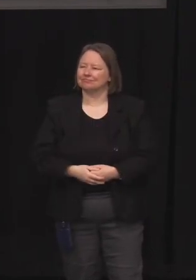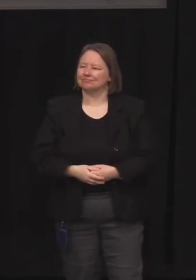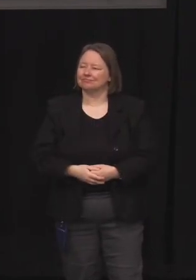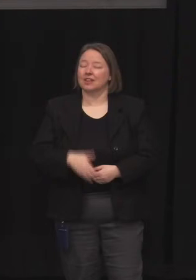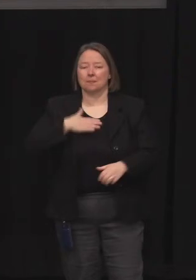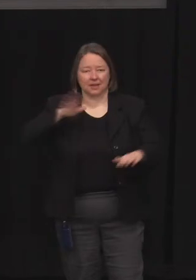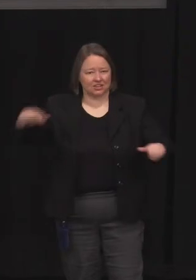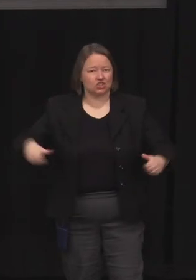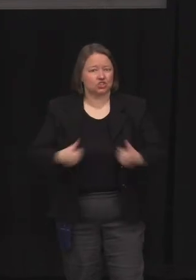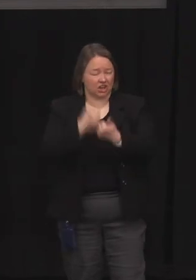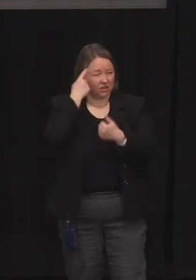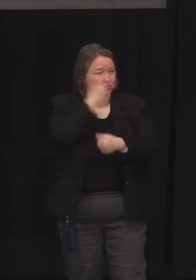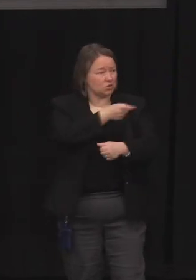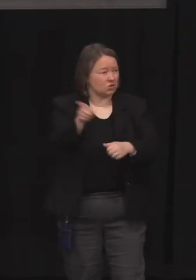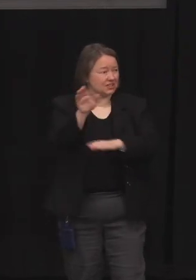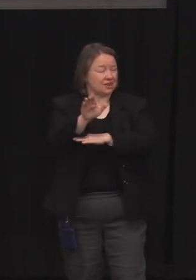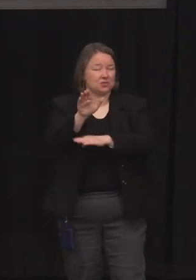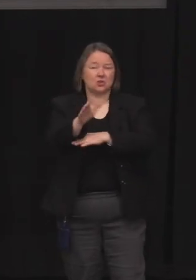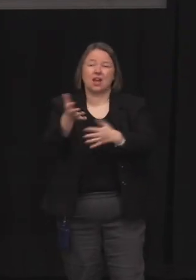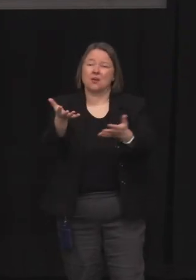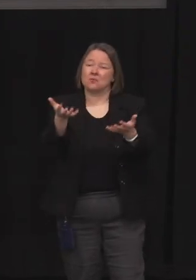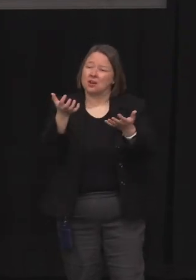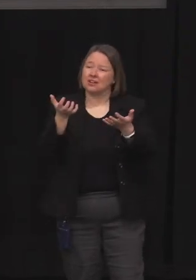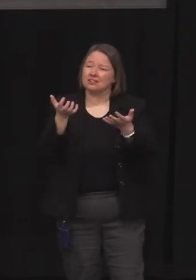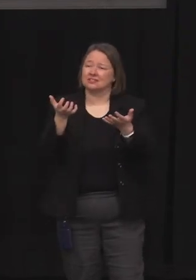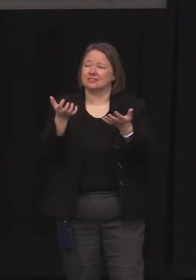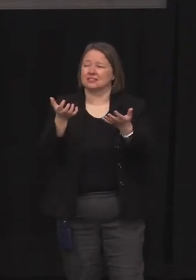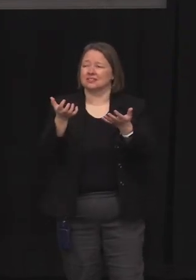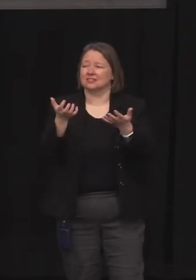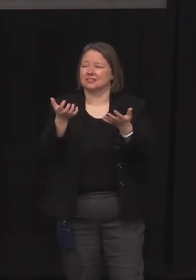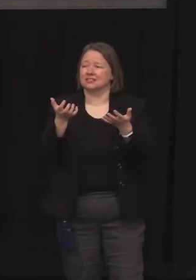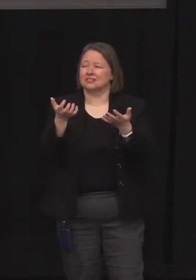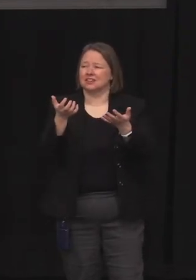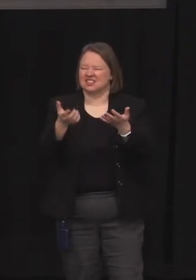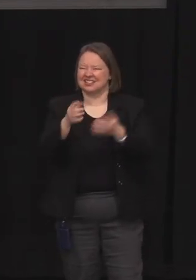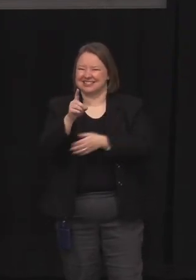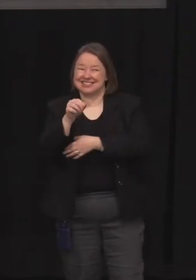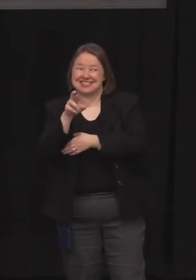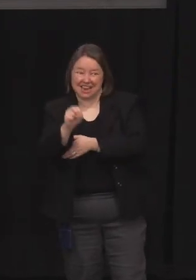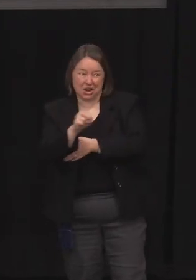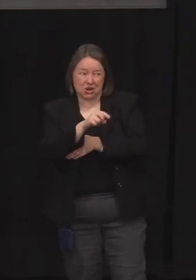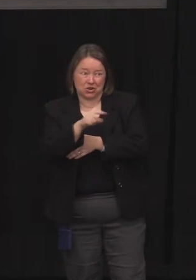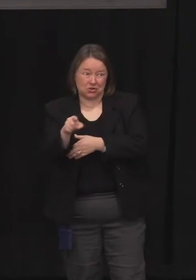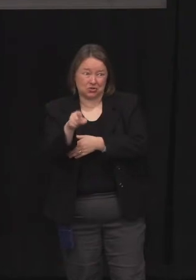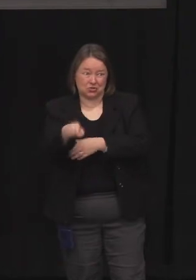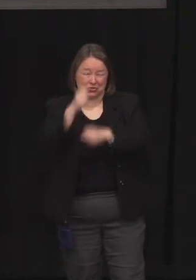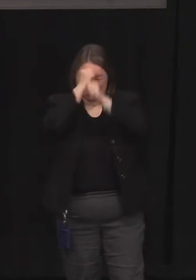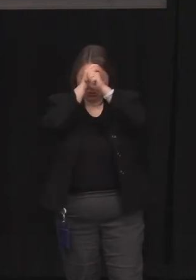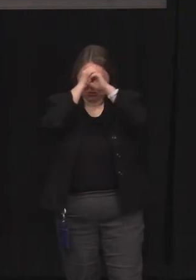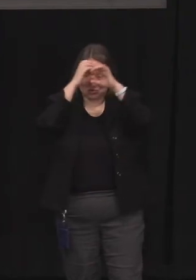My challenge to you this afternoon is that I want to dare you to dream.